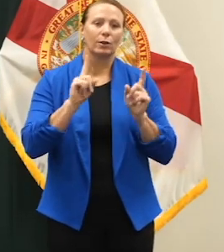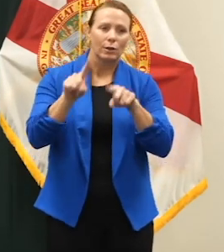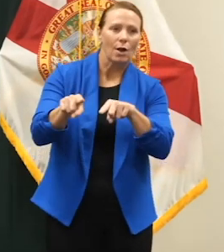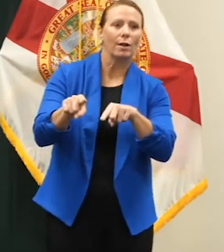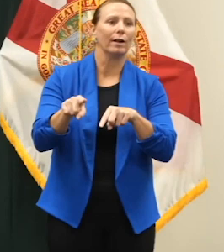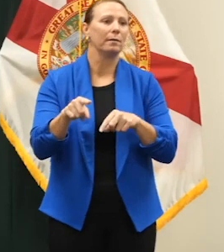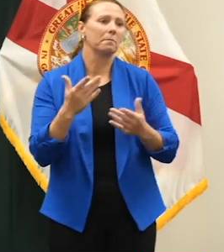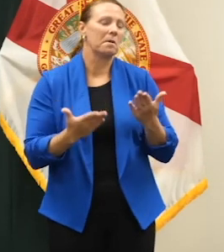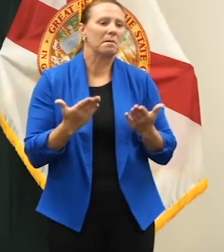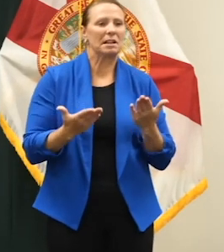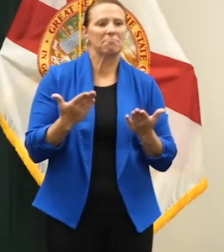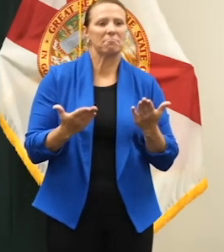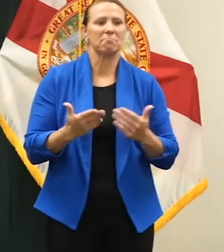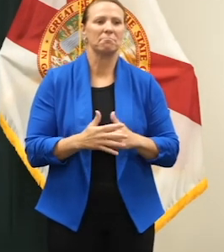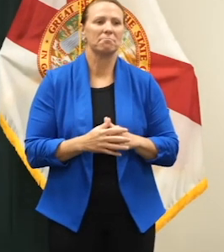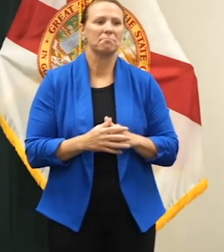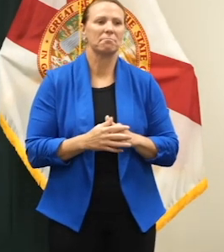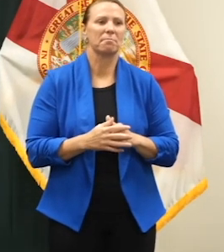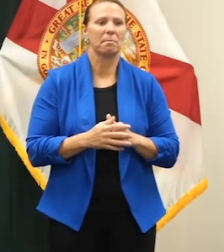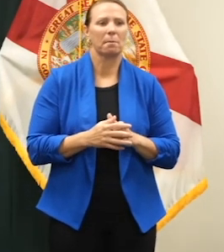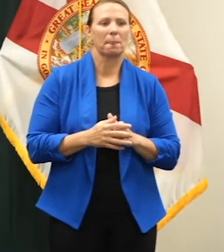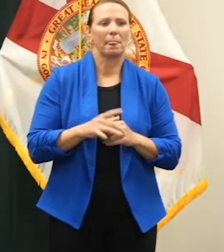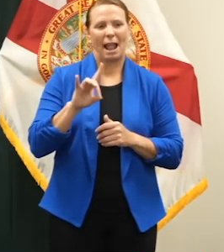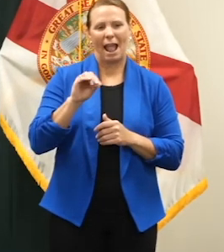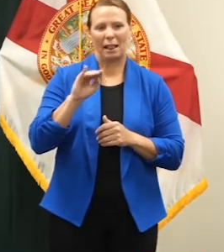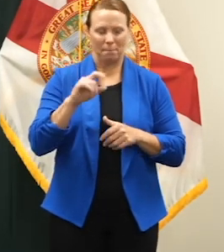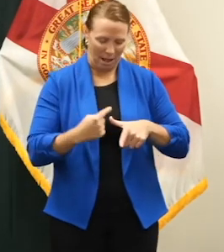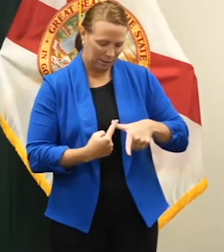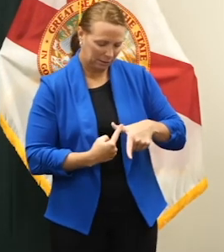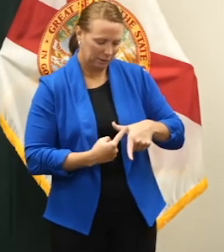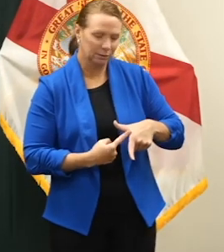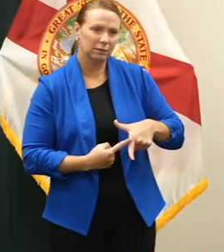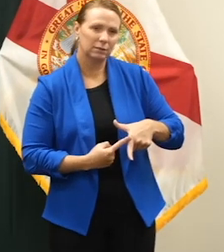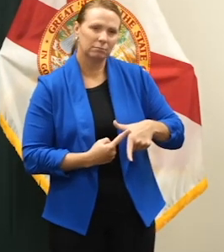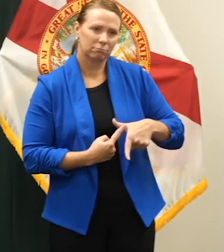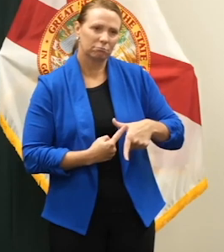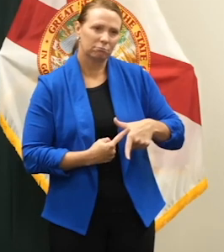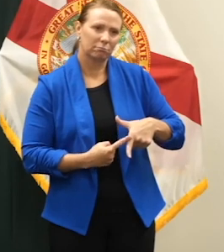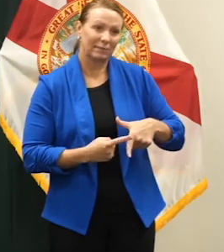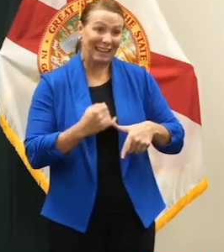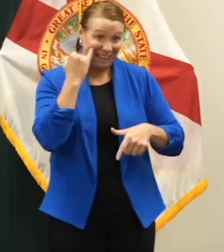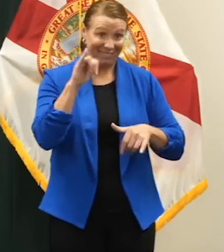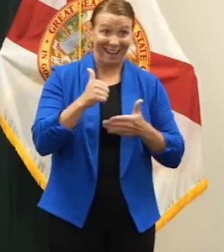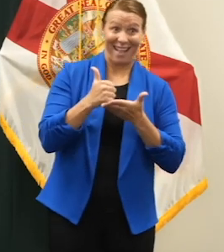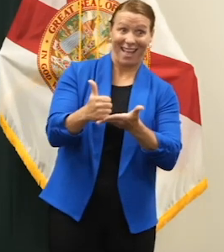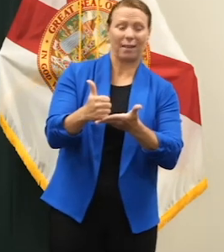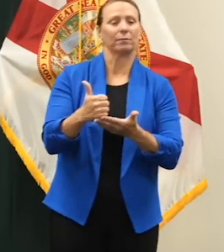about on the outside edge of about 80 miles from here. So again, if that can help you, please take advantage of